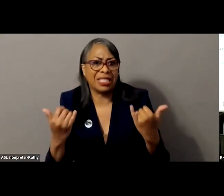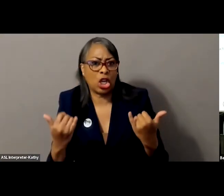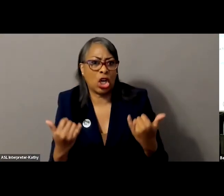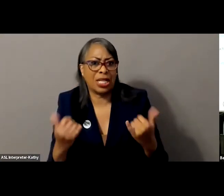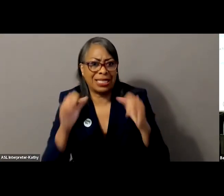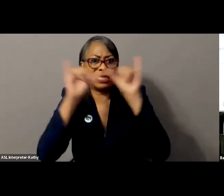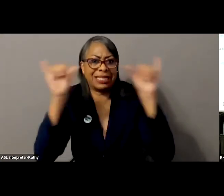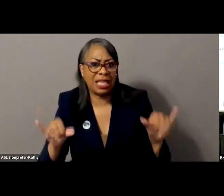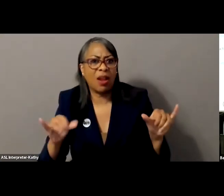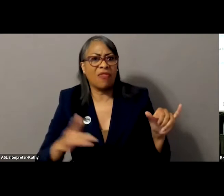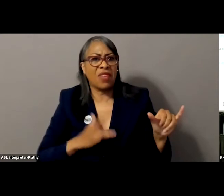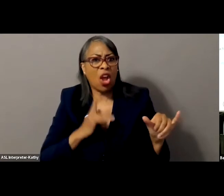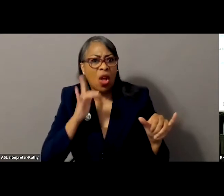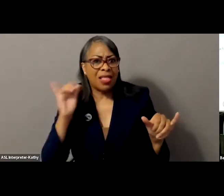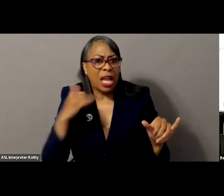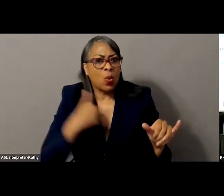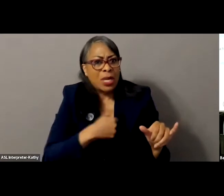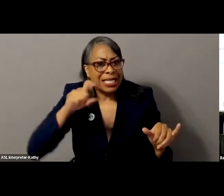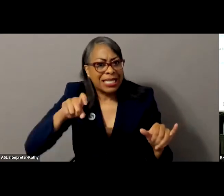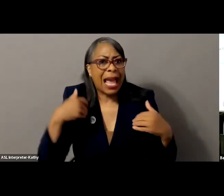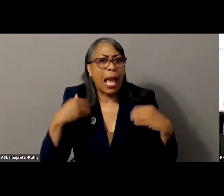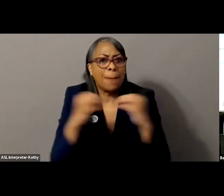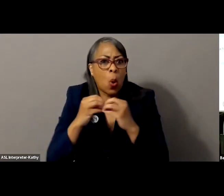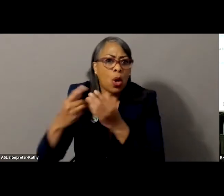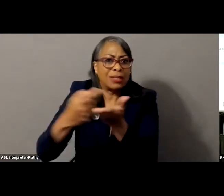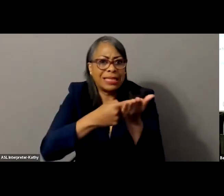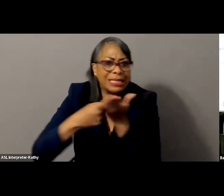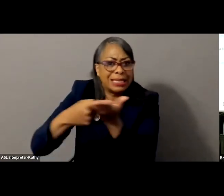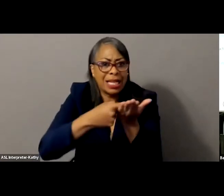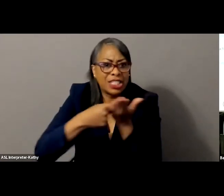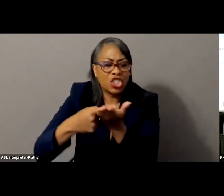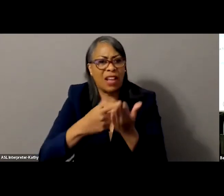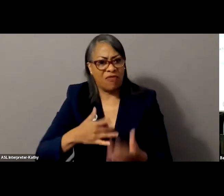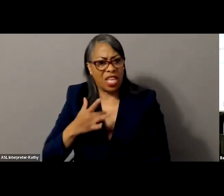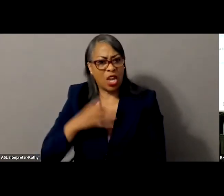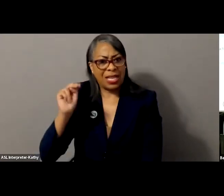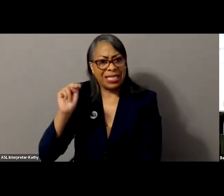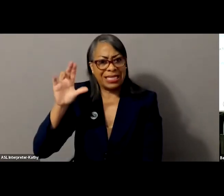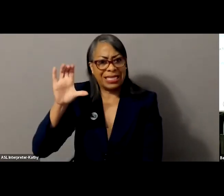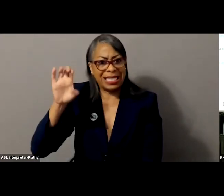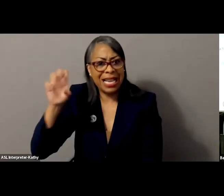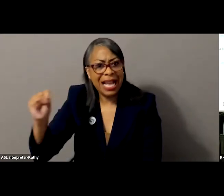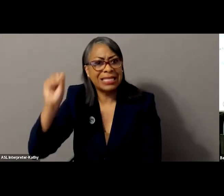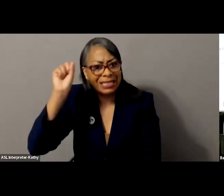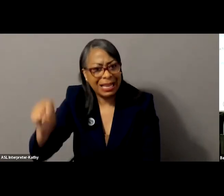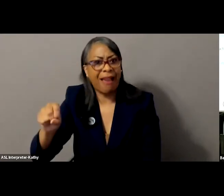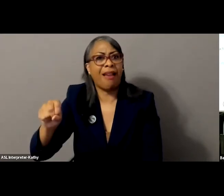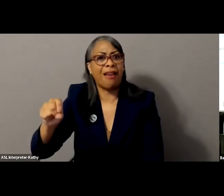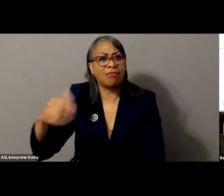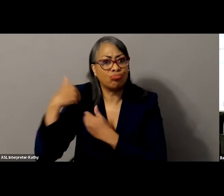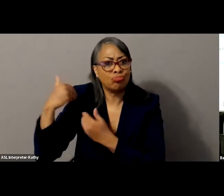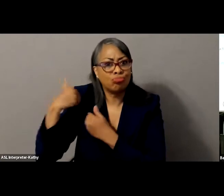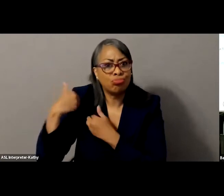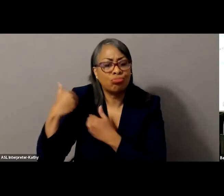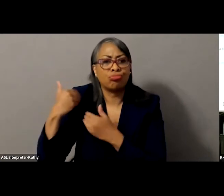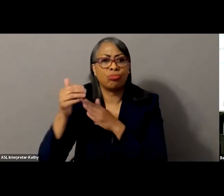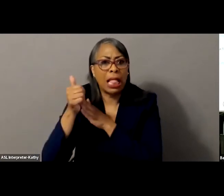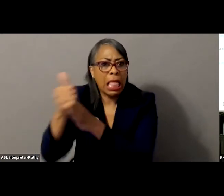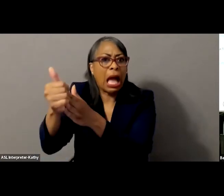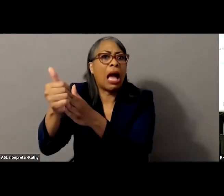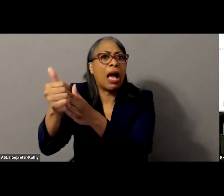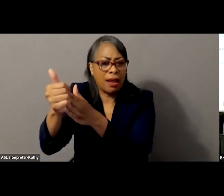need to embrace these discussions, and I think NCS can play a role in curating knowledge about what we measure and how, with respect to the many of